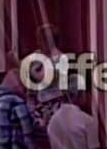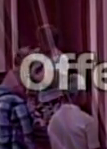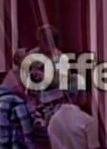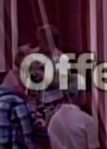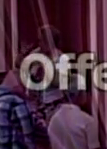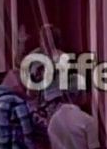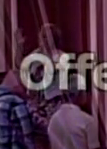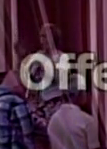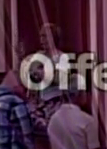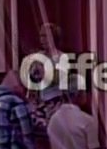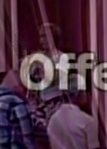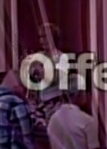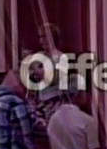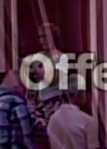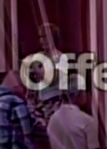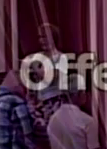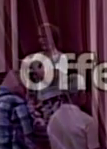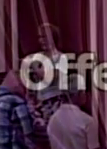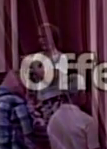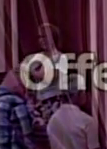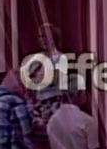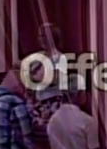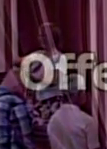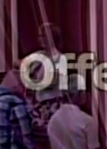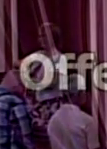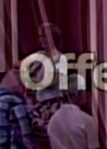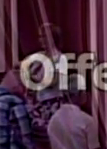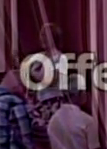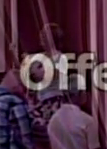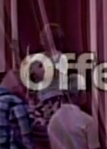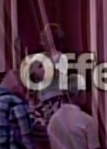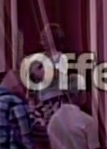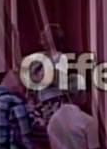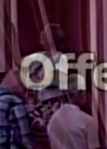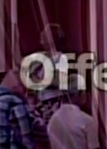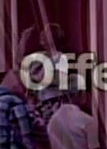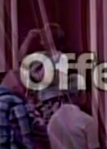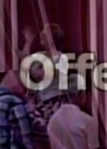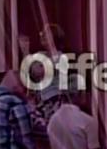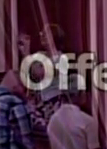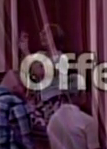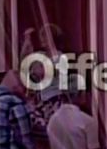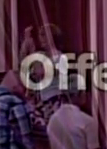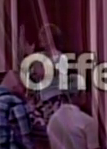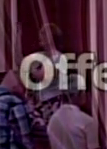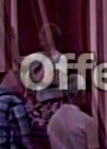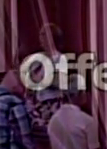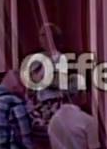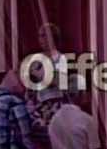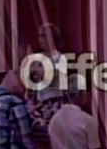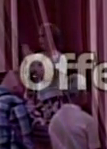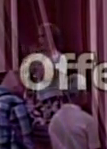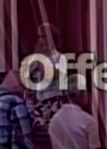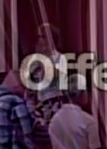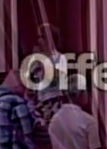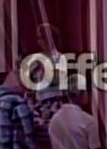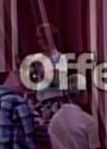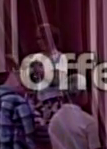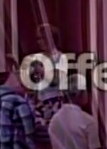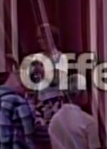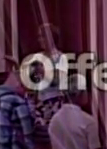will stand before you also faithful and obedient to you. We pray, Lord, for this very service